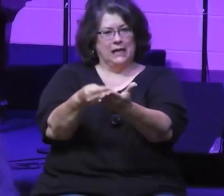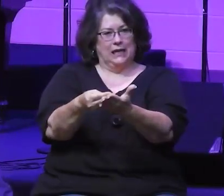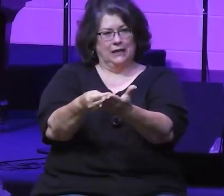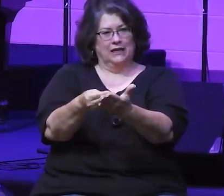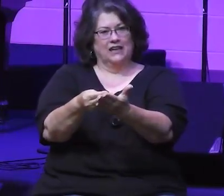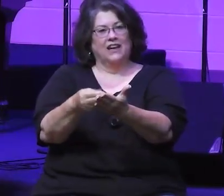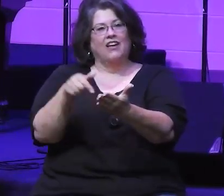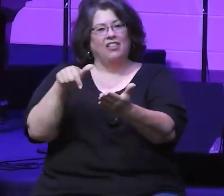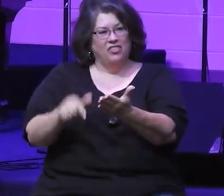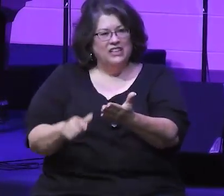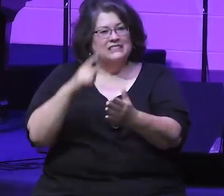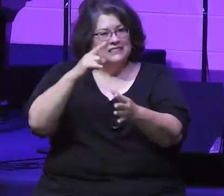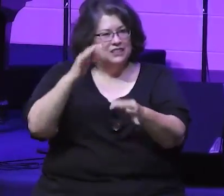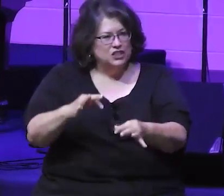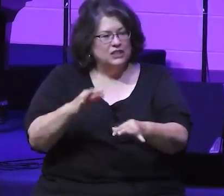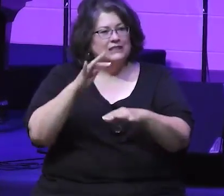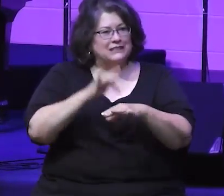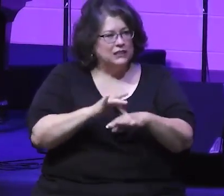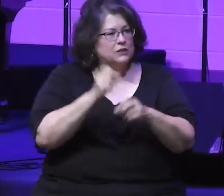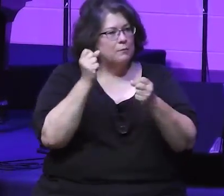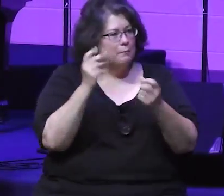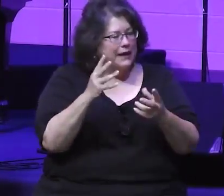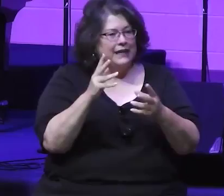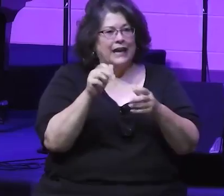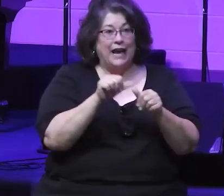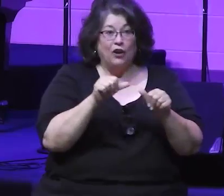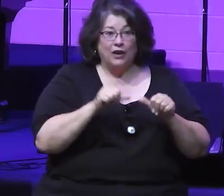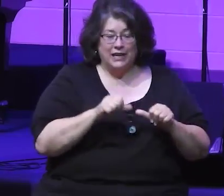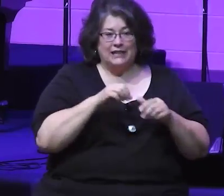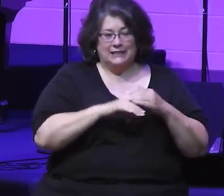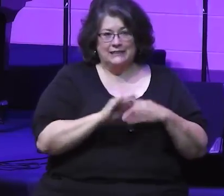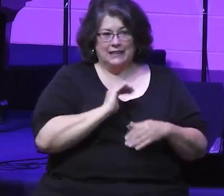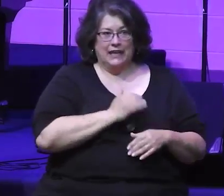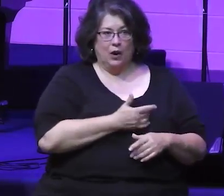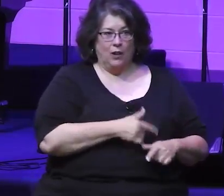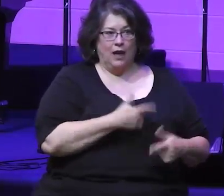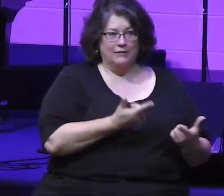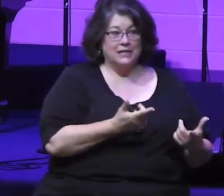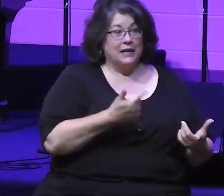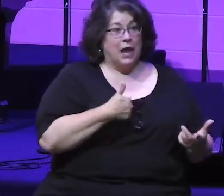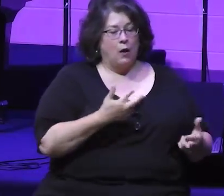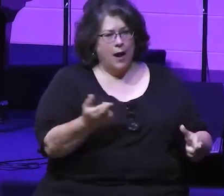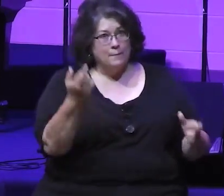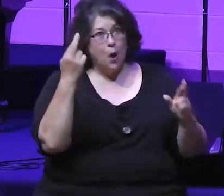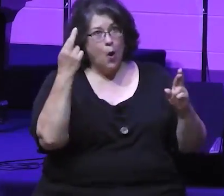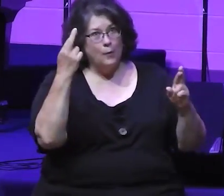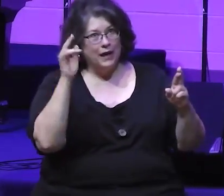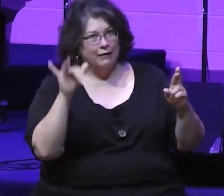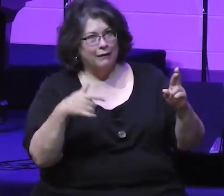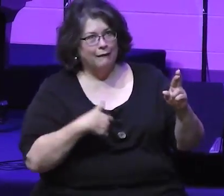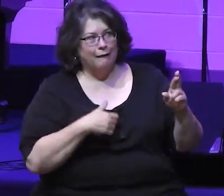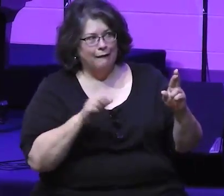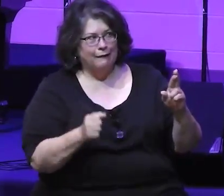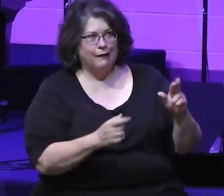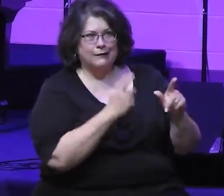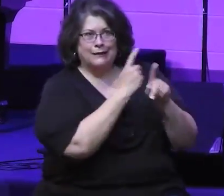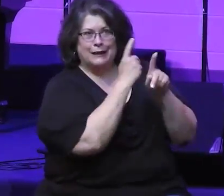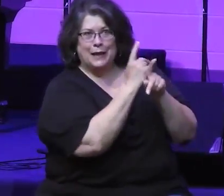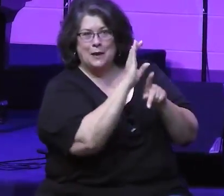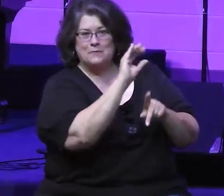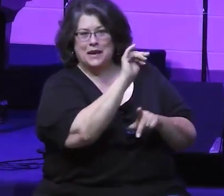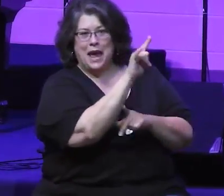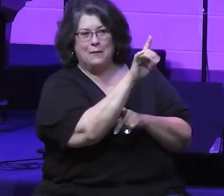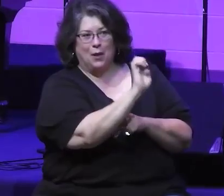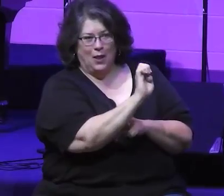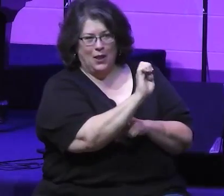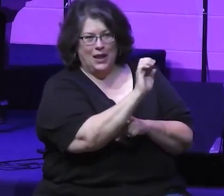lot of different areas. Now, I'm deeply hopeful that God's going to let me off the hook and I get to keep cable and I keep watching Liverpool football, and that is a